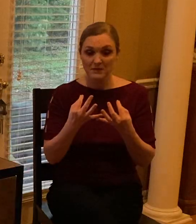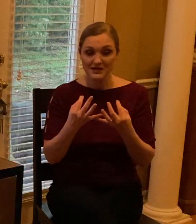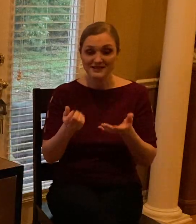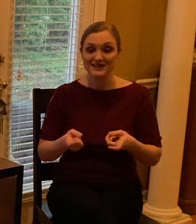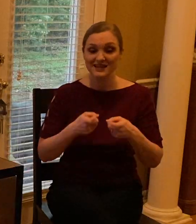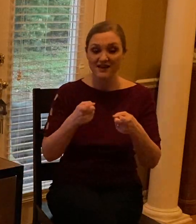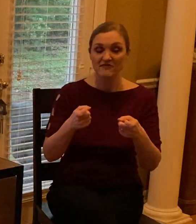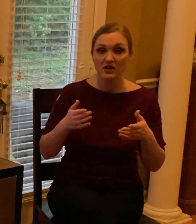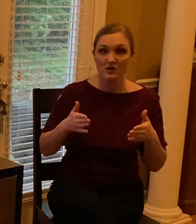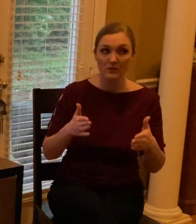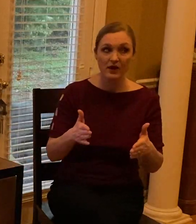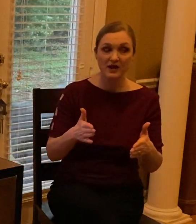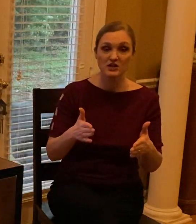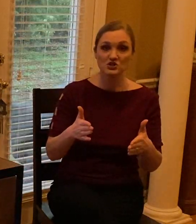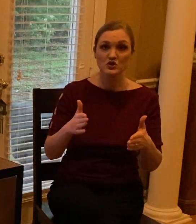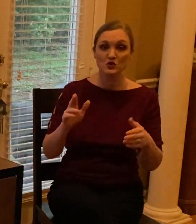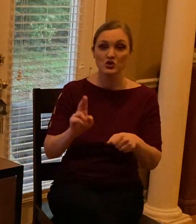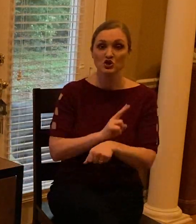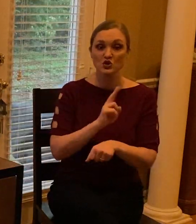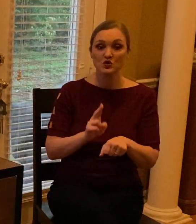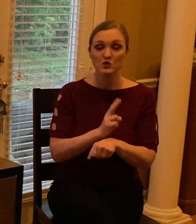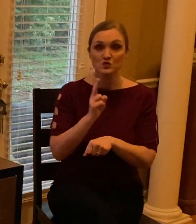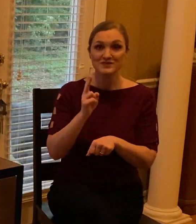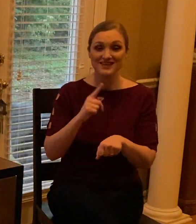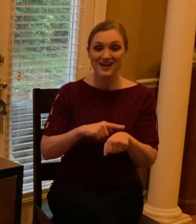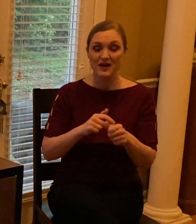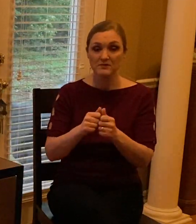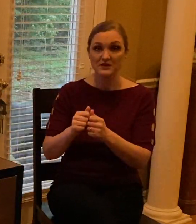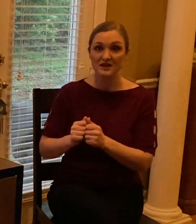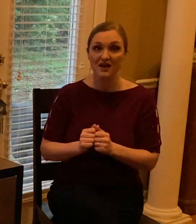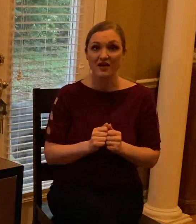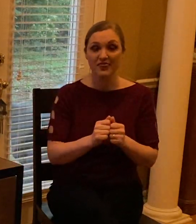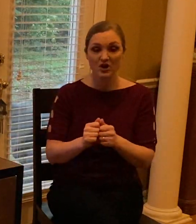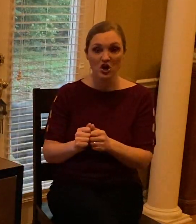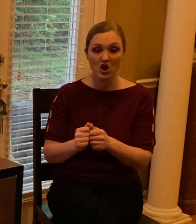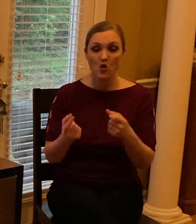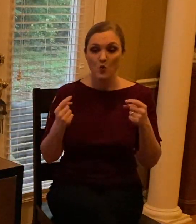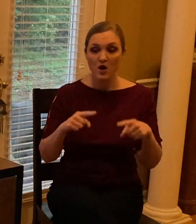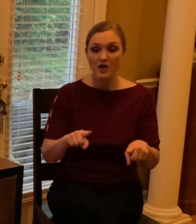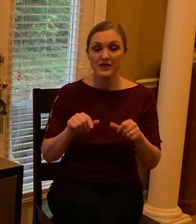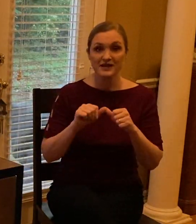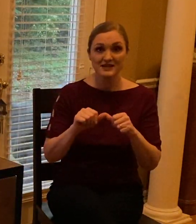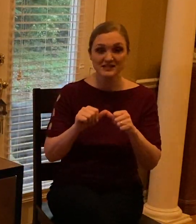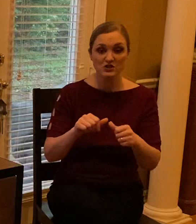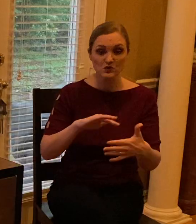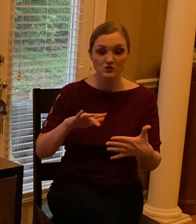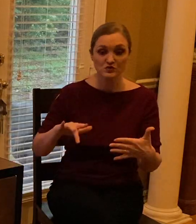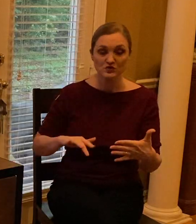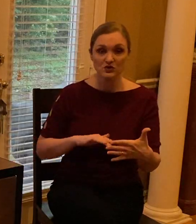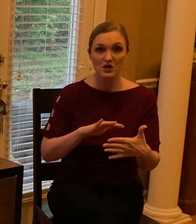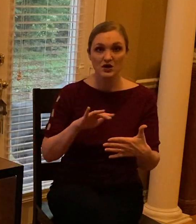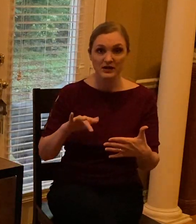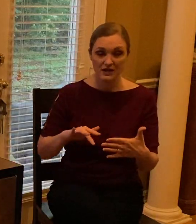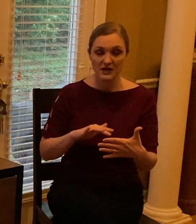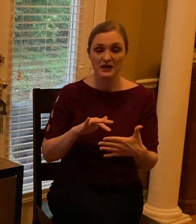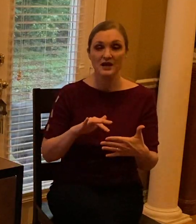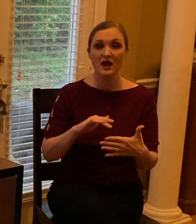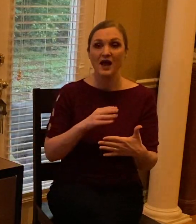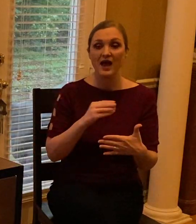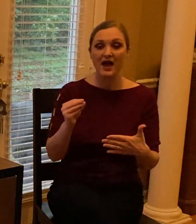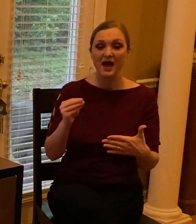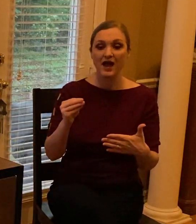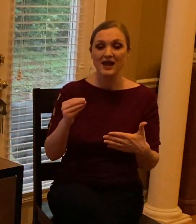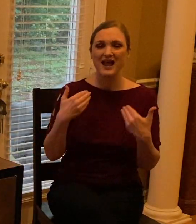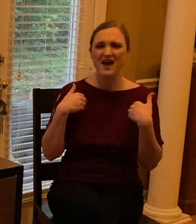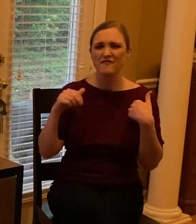providing ways to spend valuable time together as they continue to study their curriculum and engage in